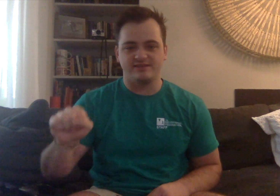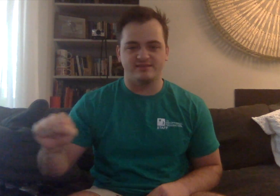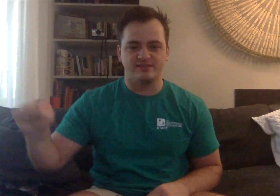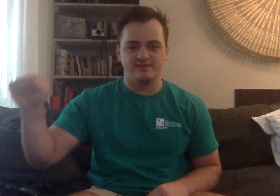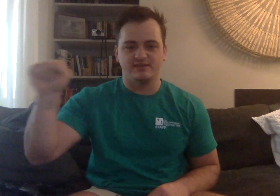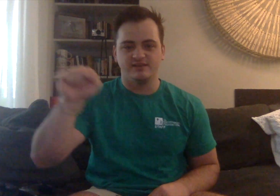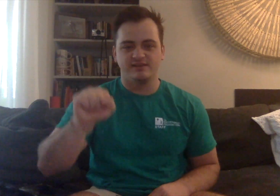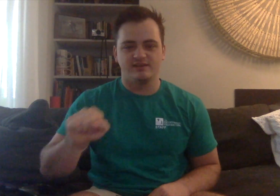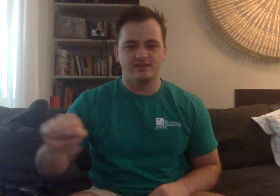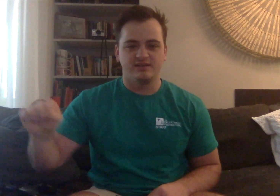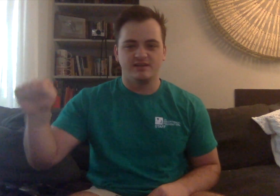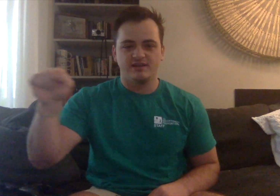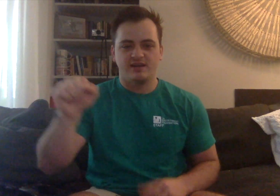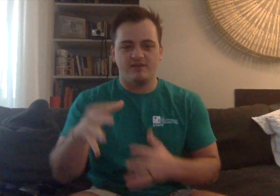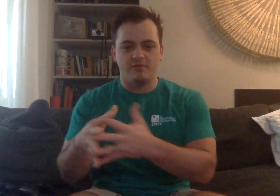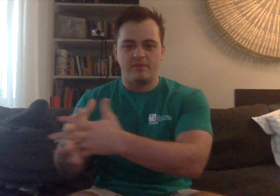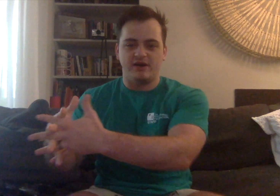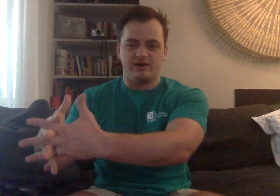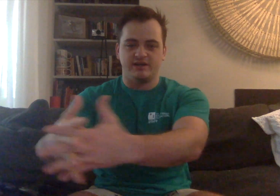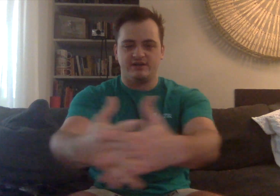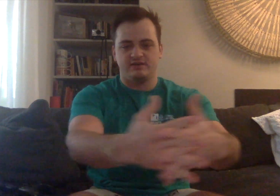States of America